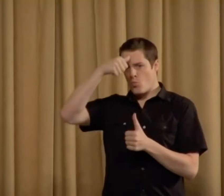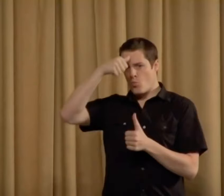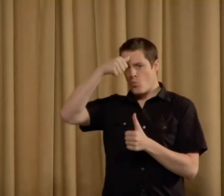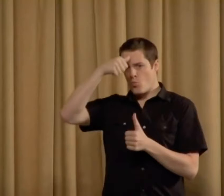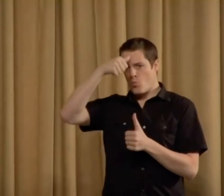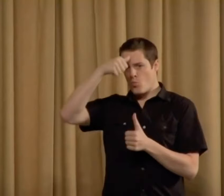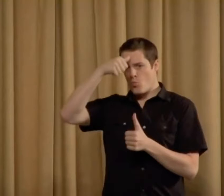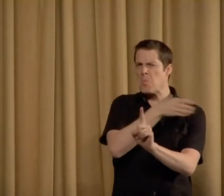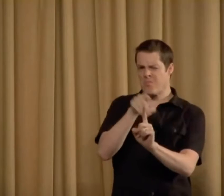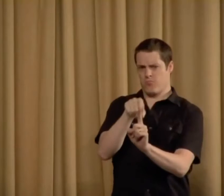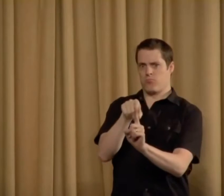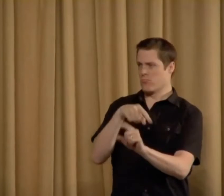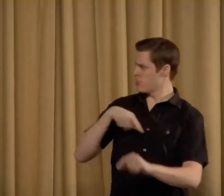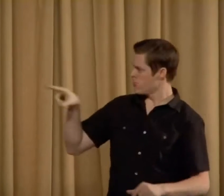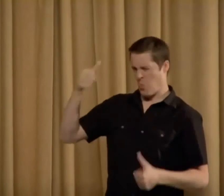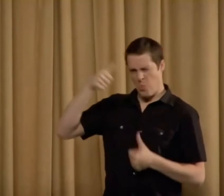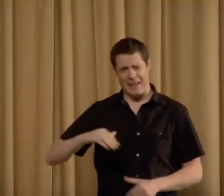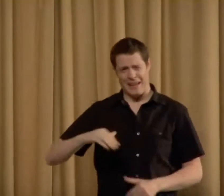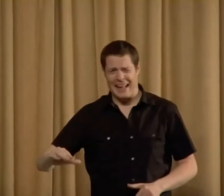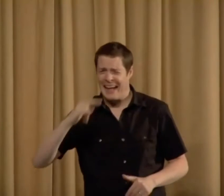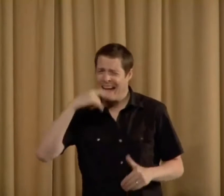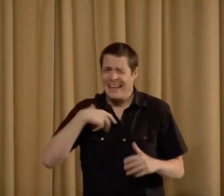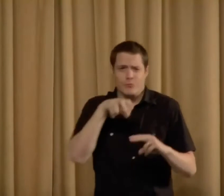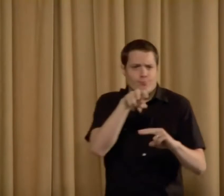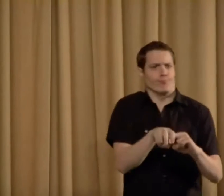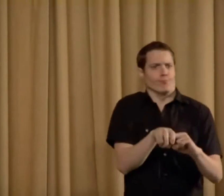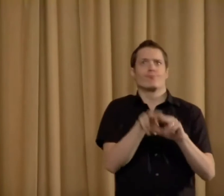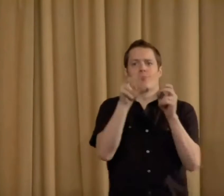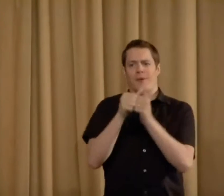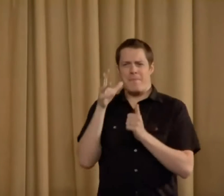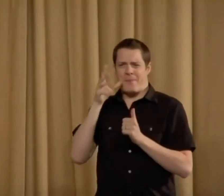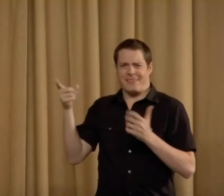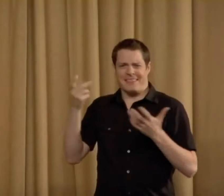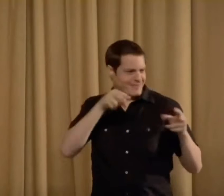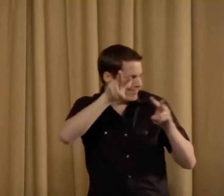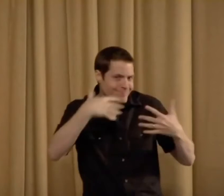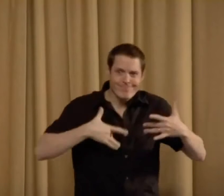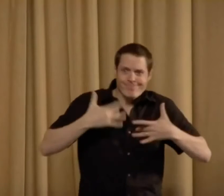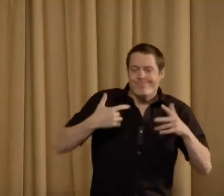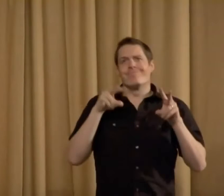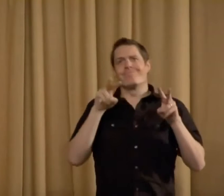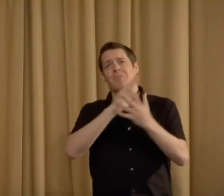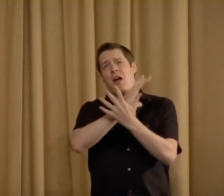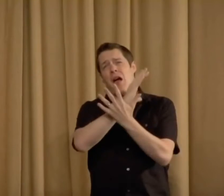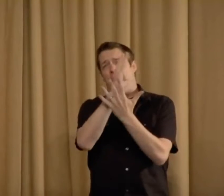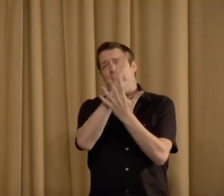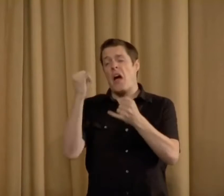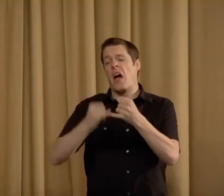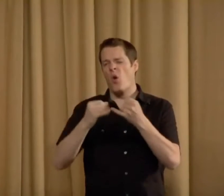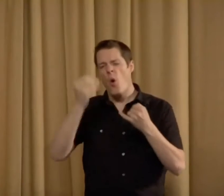It was the first movie in a movie theater that I remember going and seeing. I remember we watched